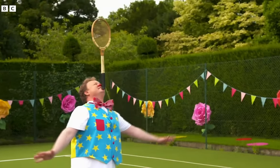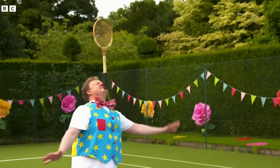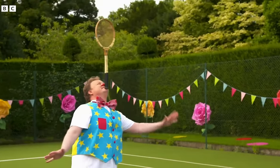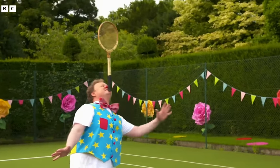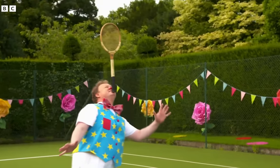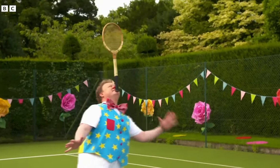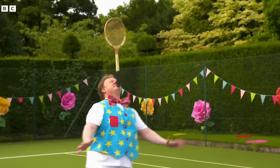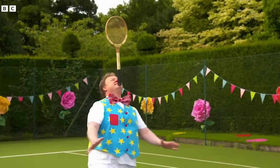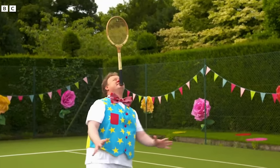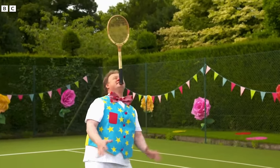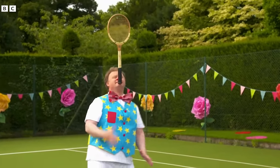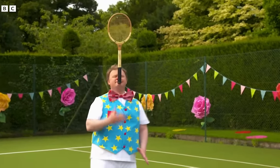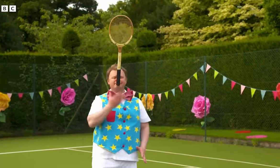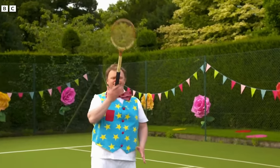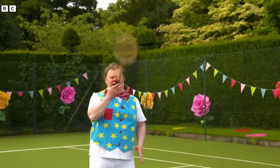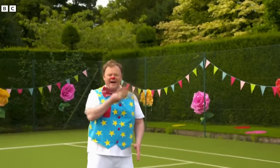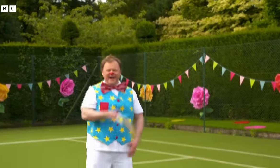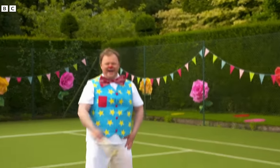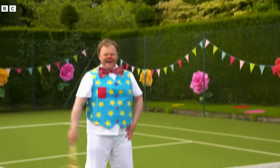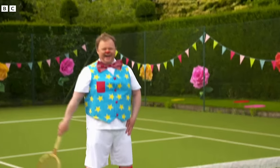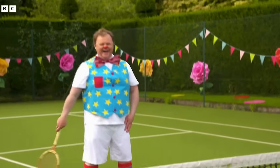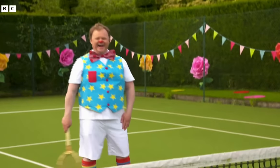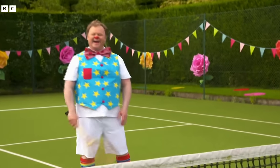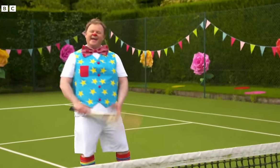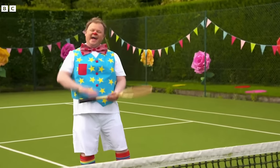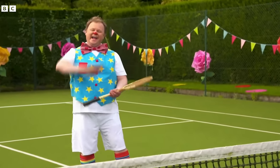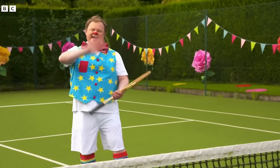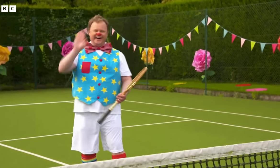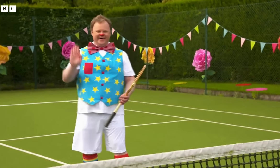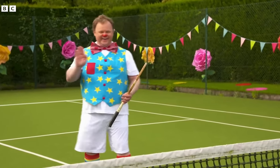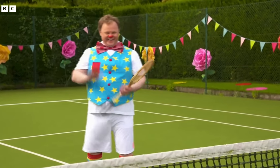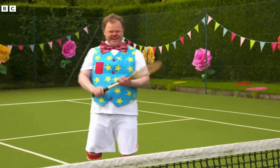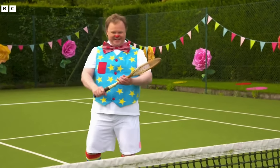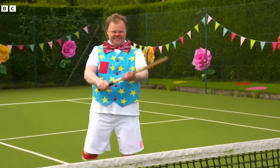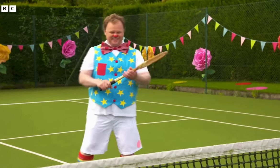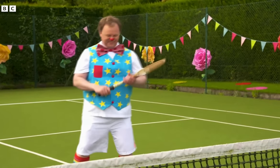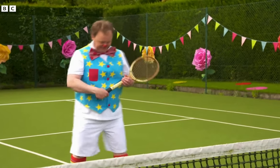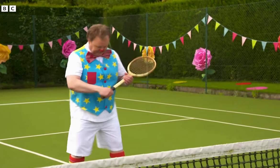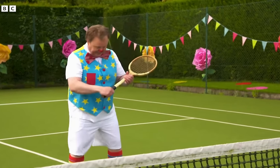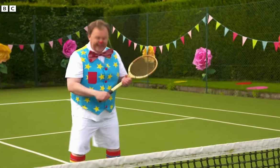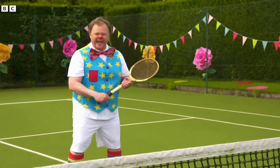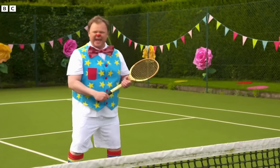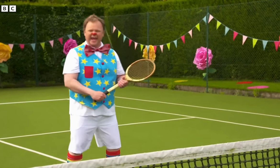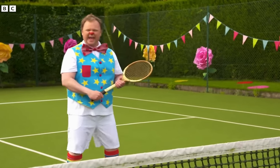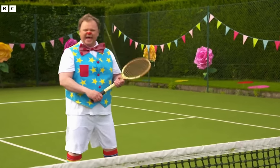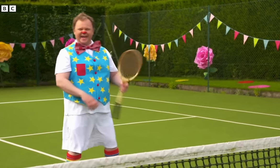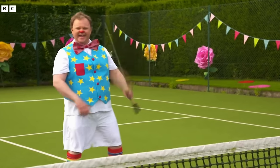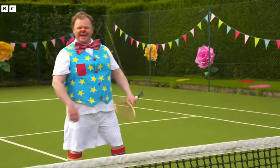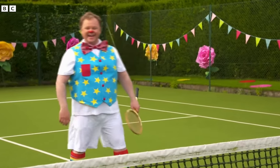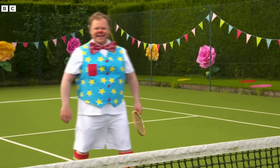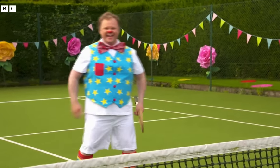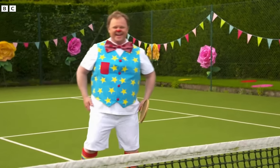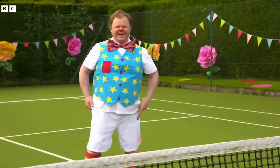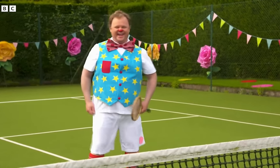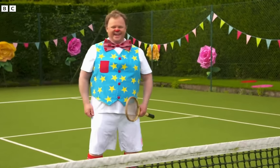Hello, Mr. Tumble. Hello. Are you going to play a game of tennis, Mr.